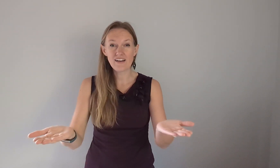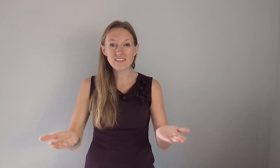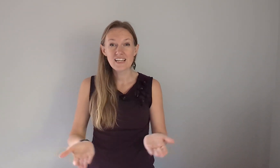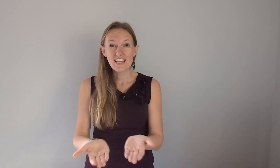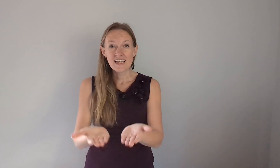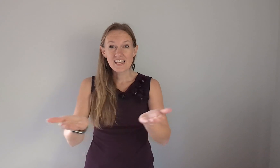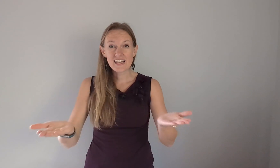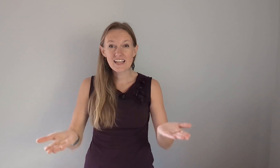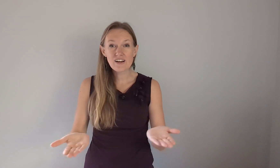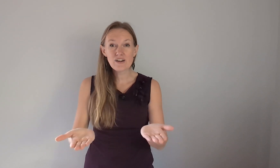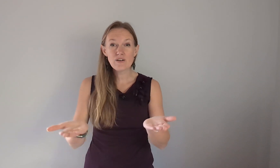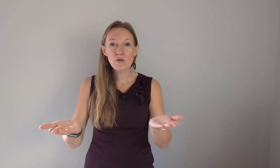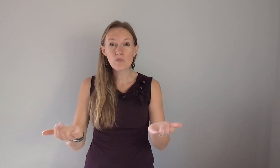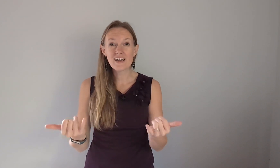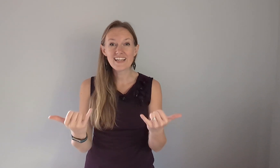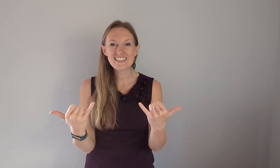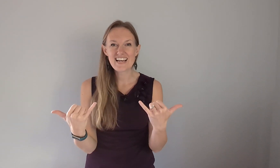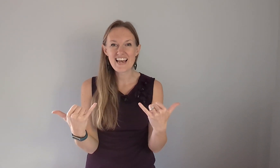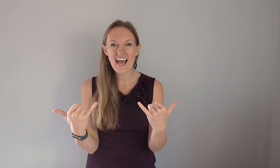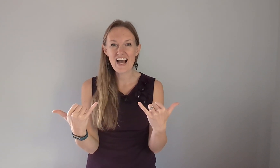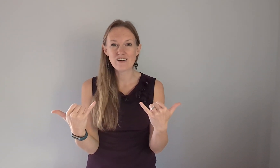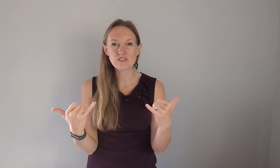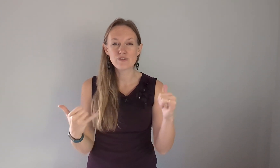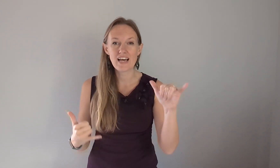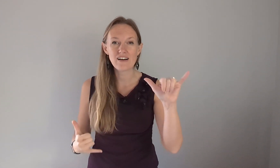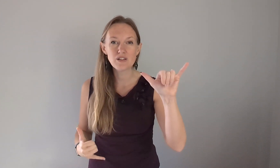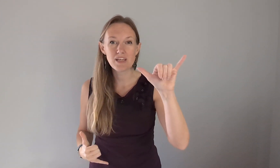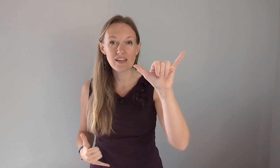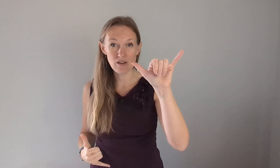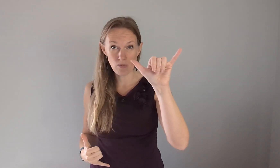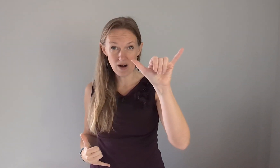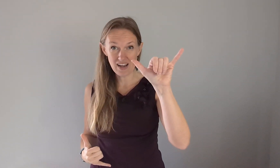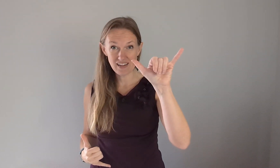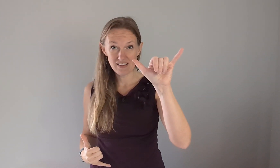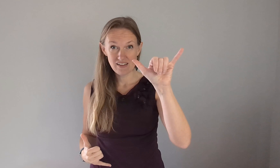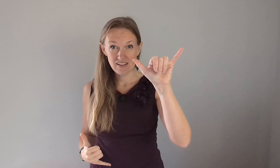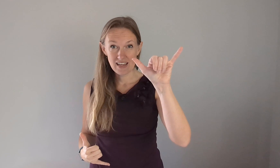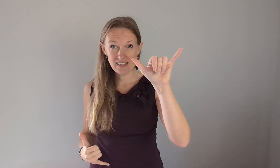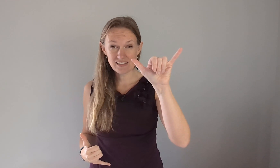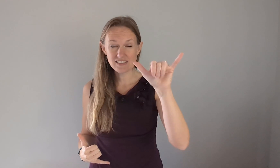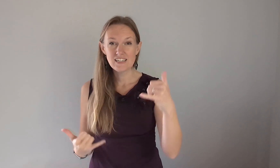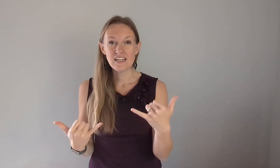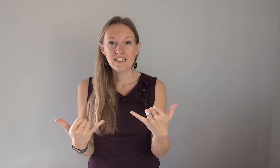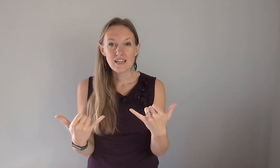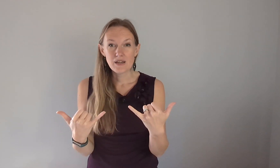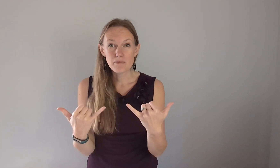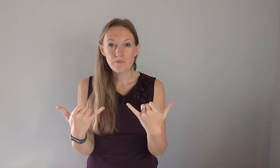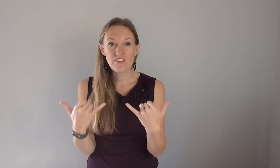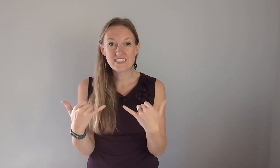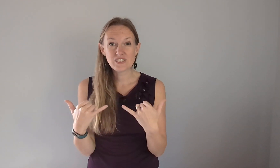around. Here, right now. So now you're making a Y hand facing